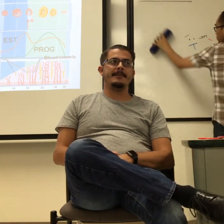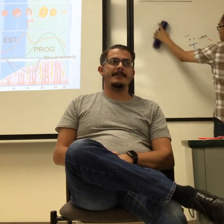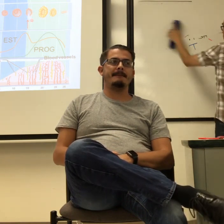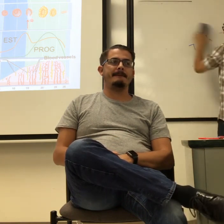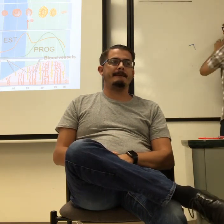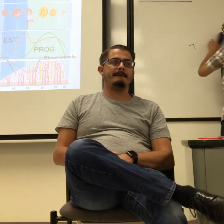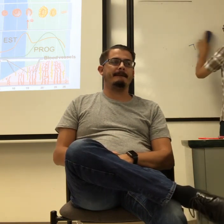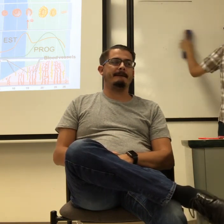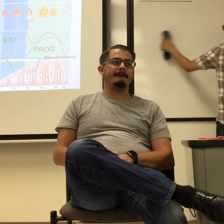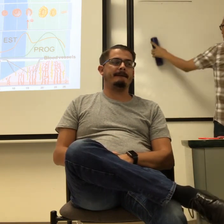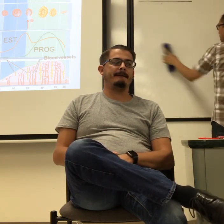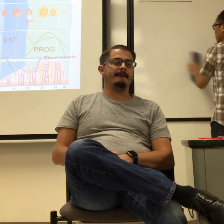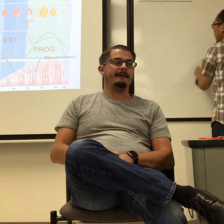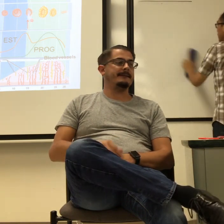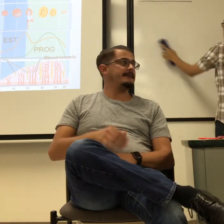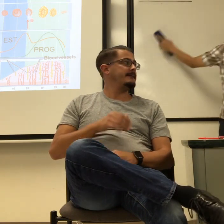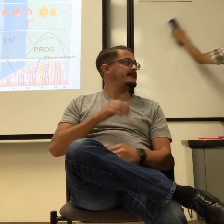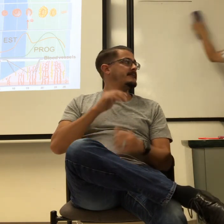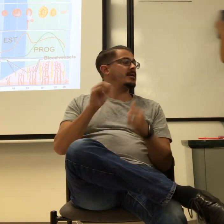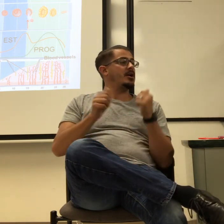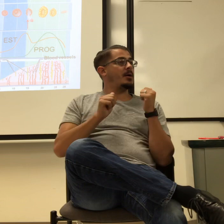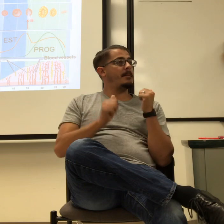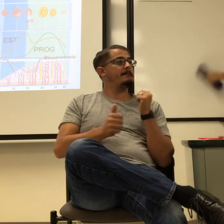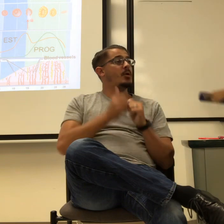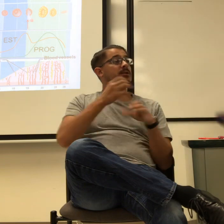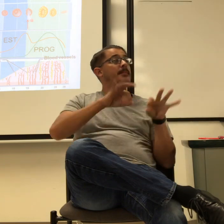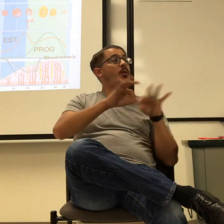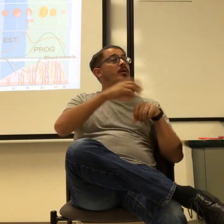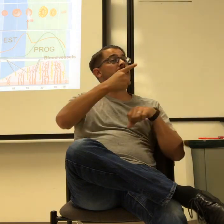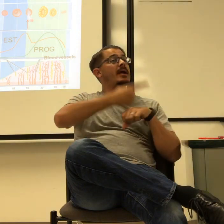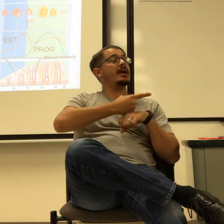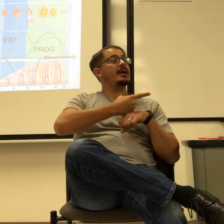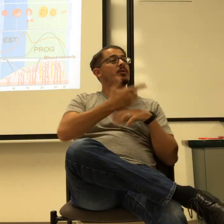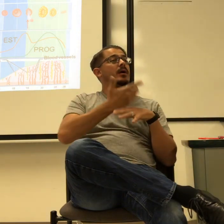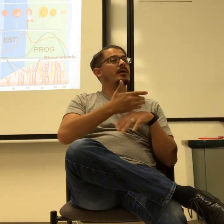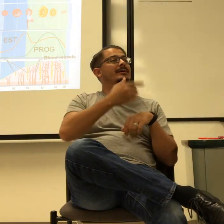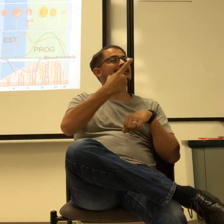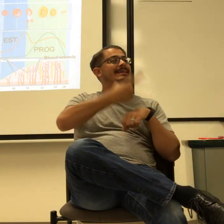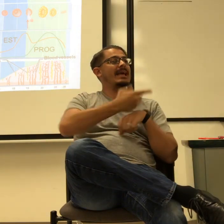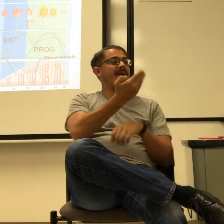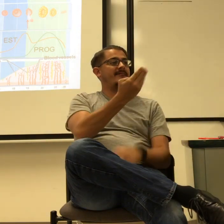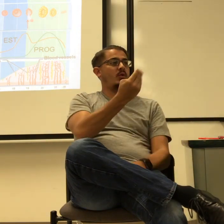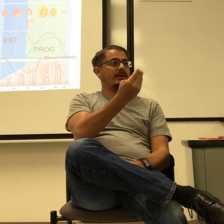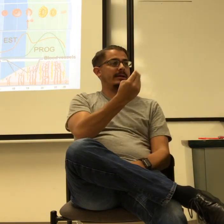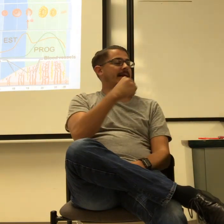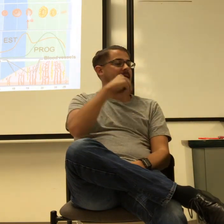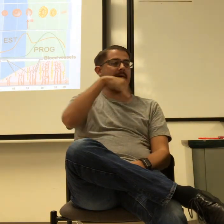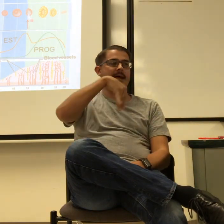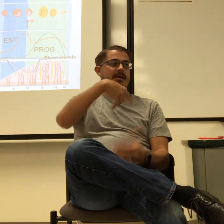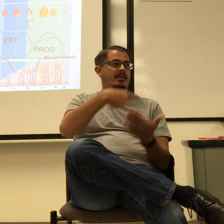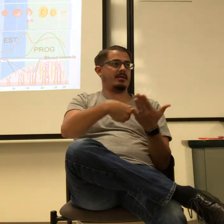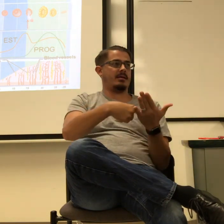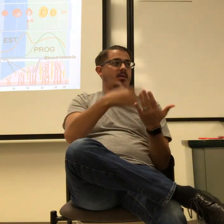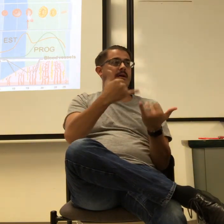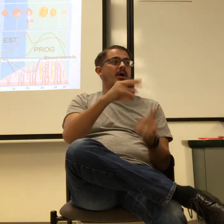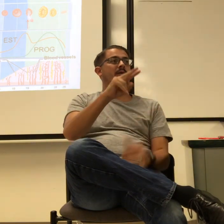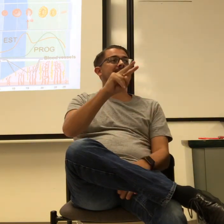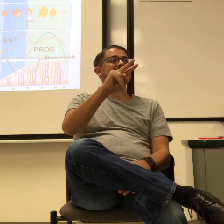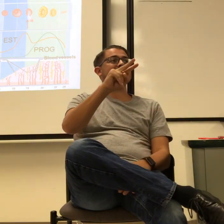So the most important day of the 28-day cycle is day 14 because that's when you ovulate. We haven't gotten there yet. Right now we're at